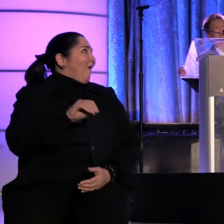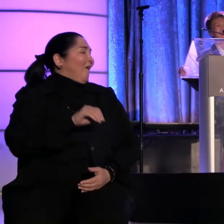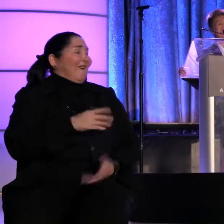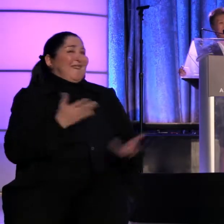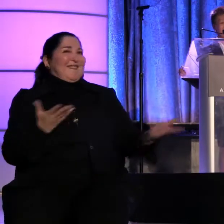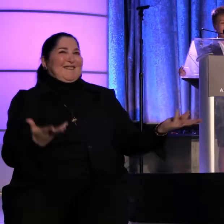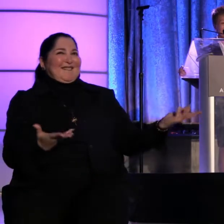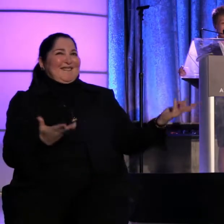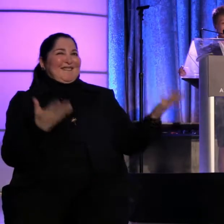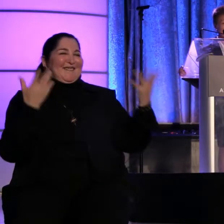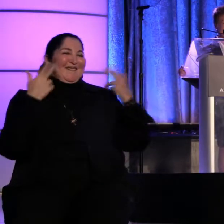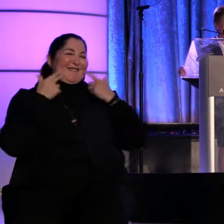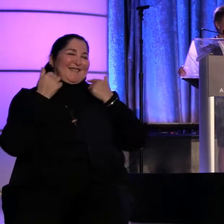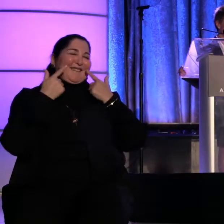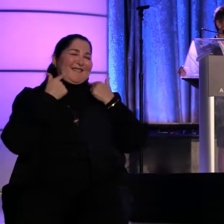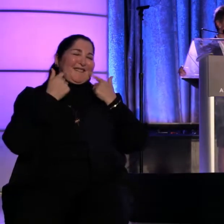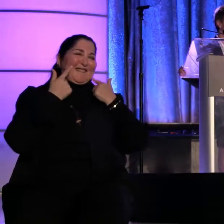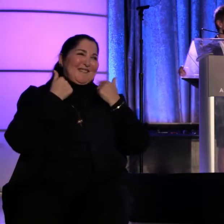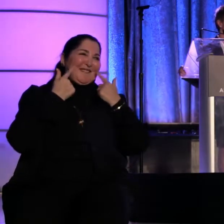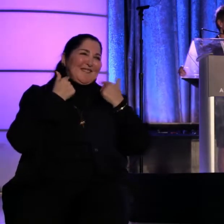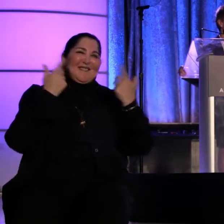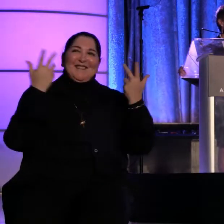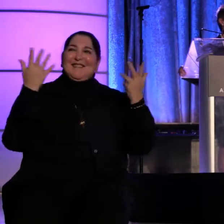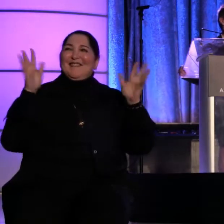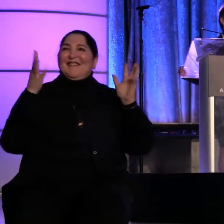Joe. You were fast. You were fast.